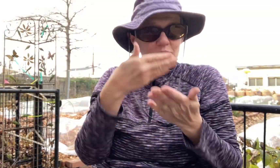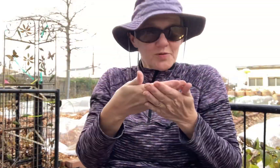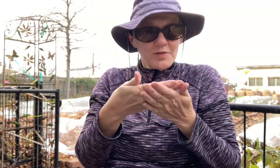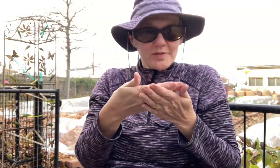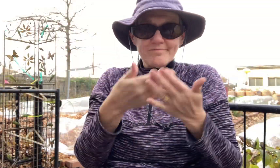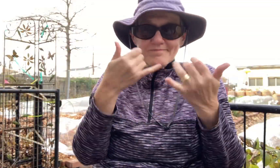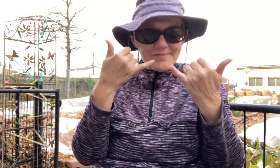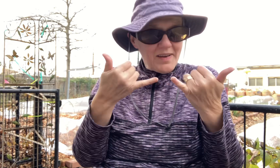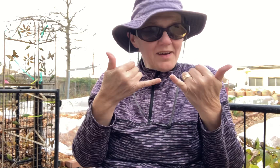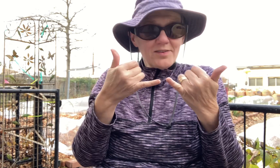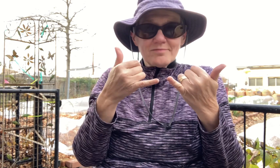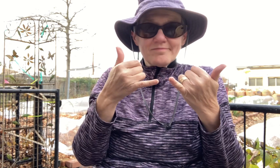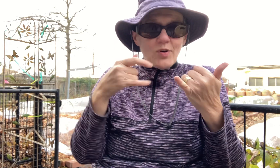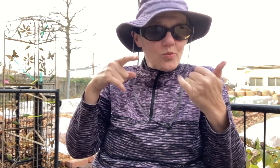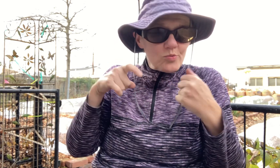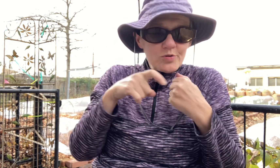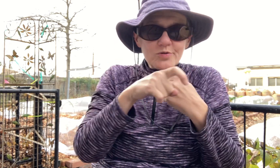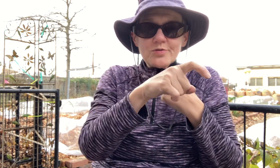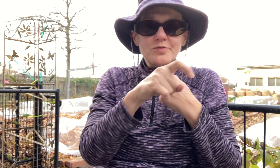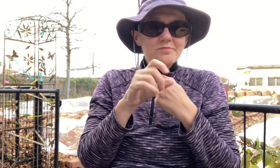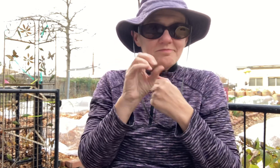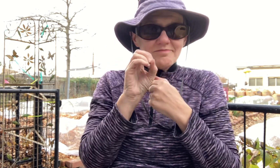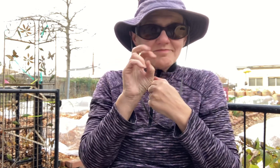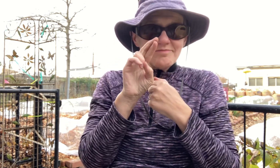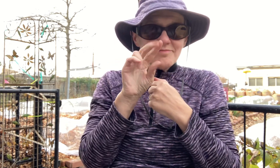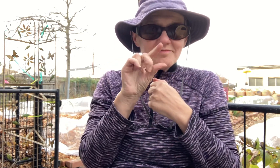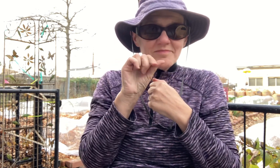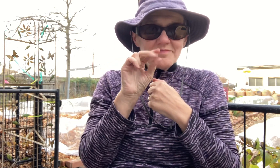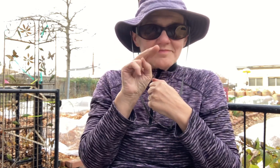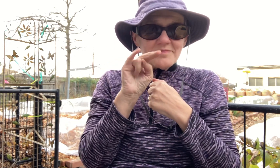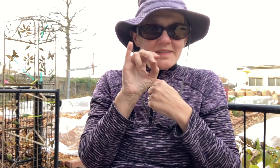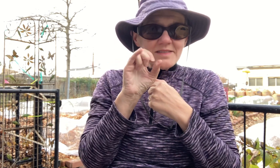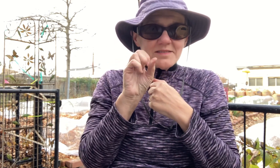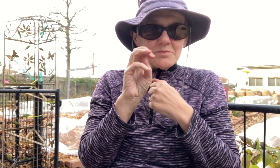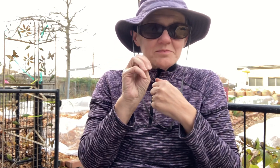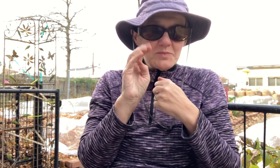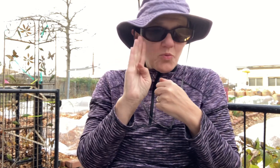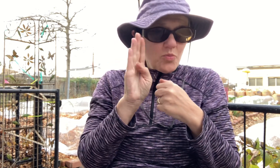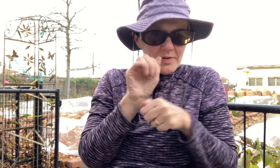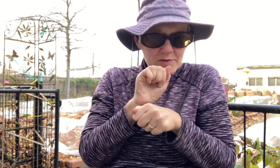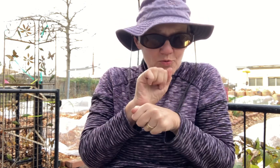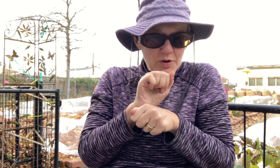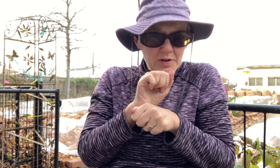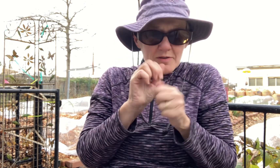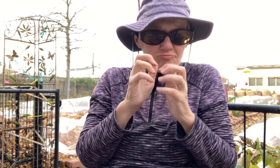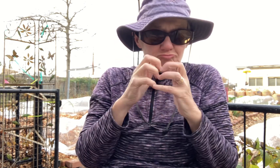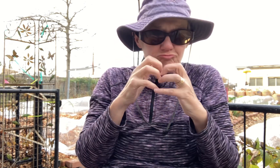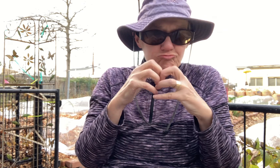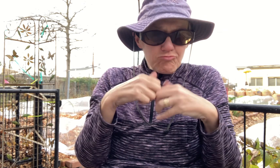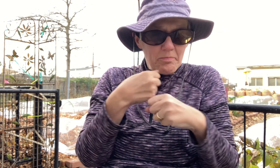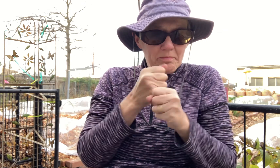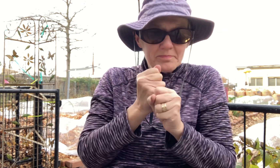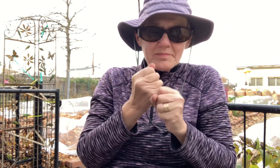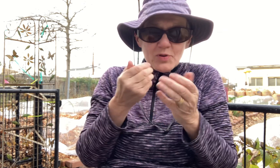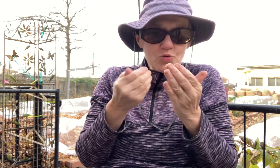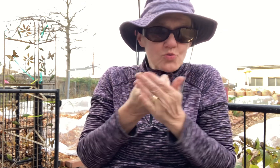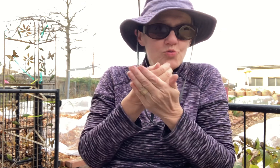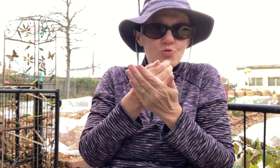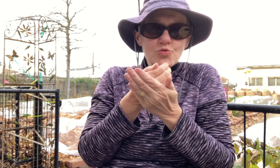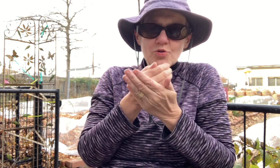It looks good. Now the worms and the organisms are going to get to work breaking everything